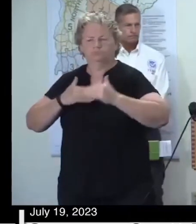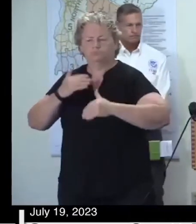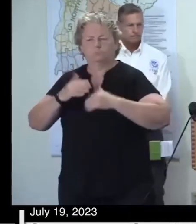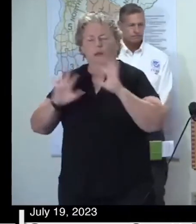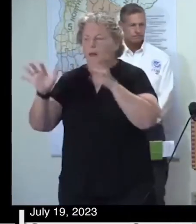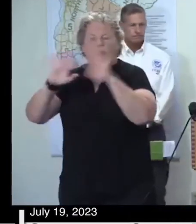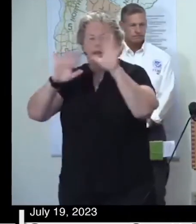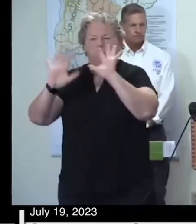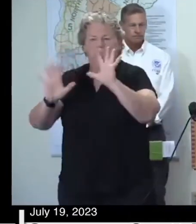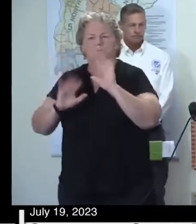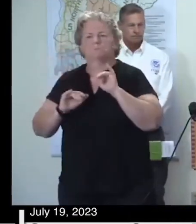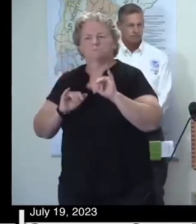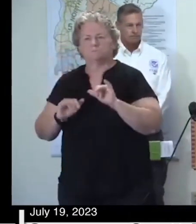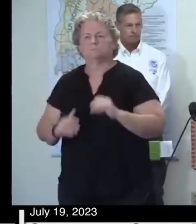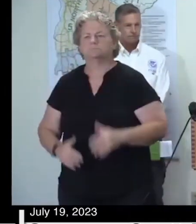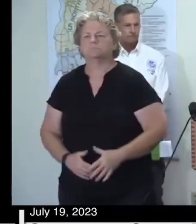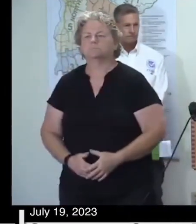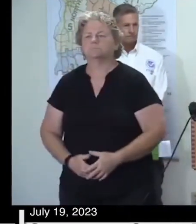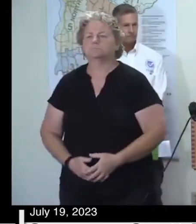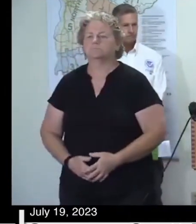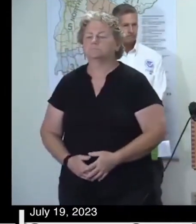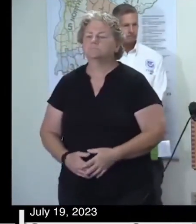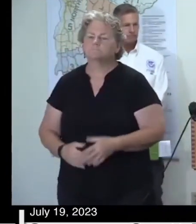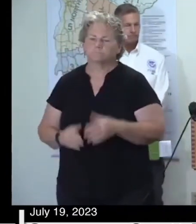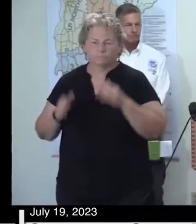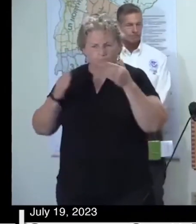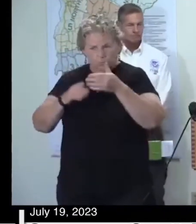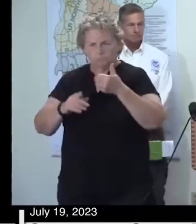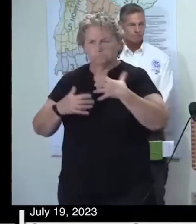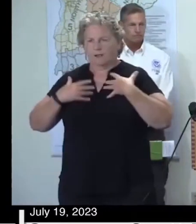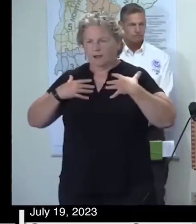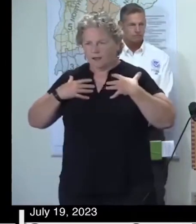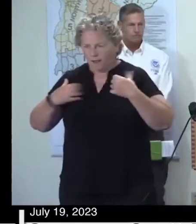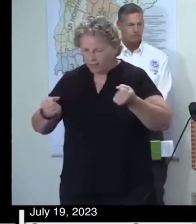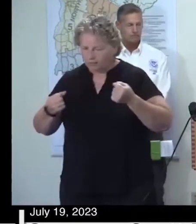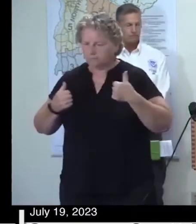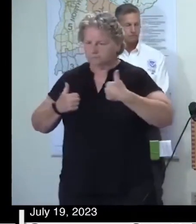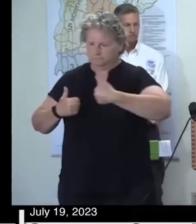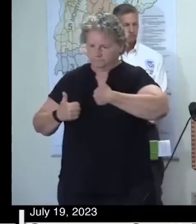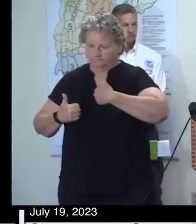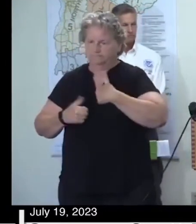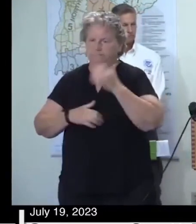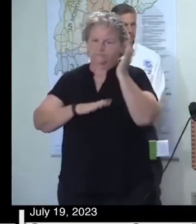water. Take time for calming practices like deep breathing,